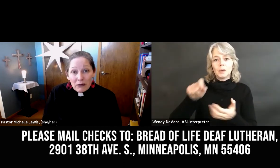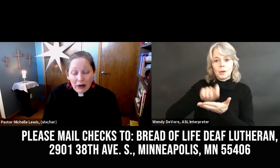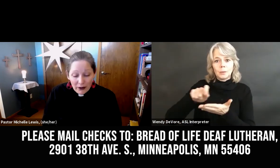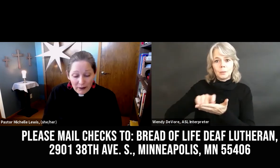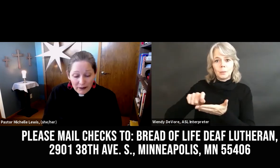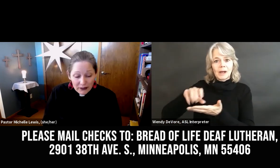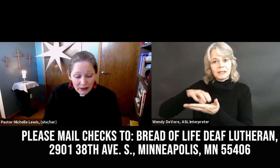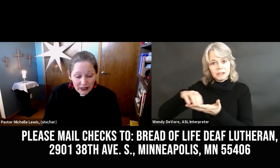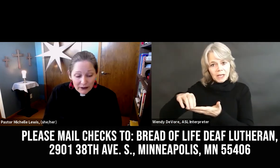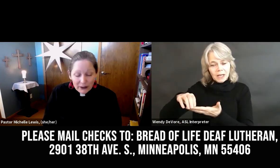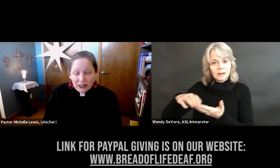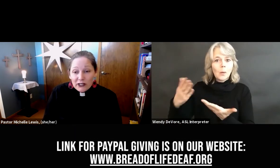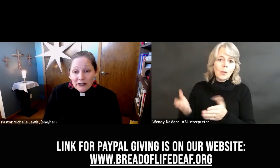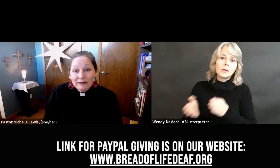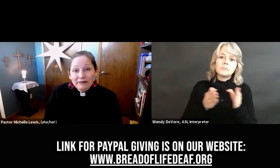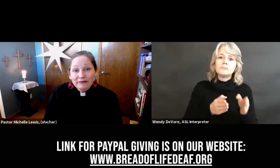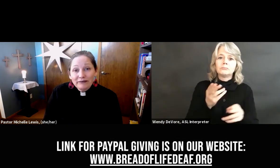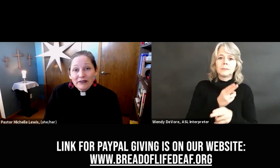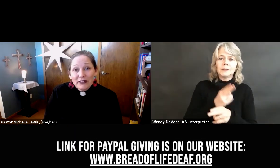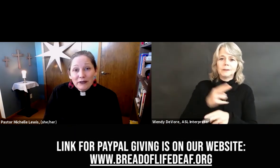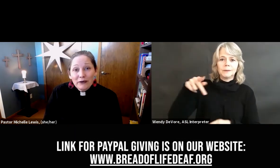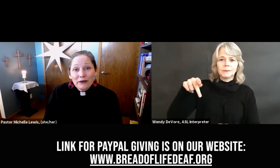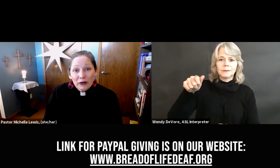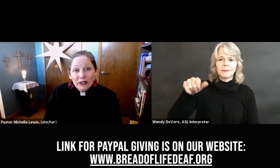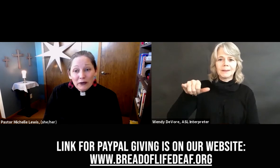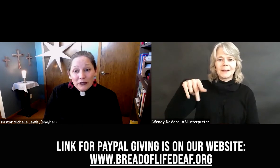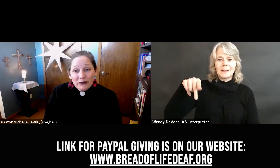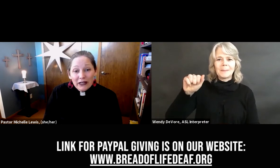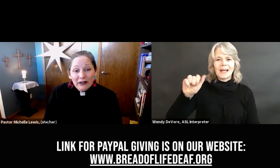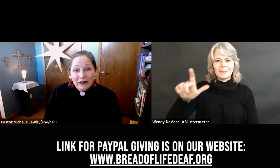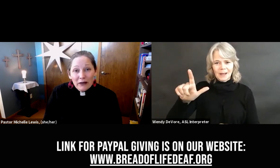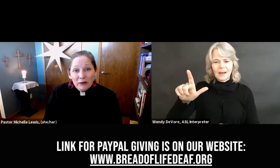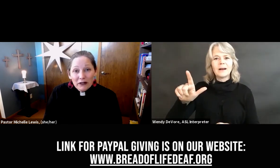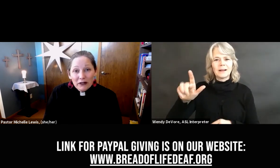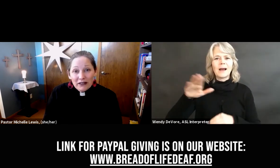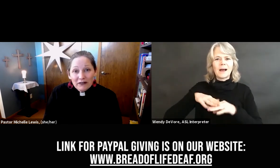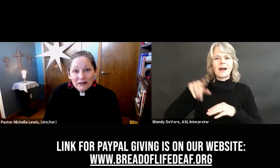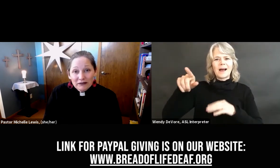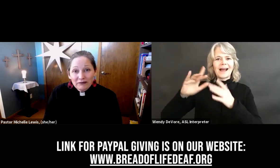PayPal to make a donation to the work that we're doing here at Bread of Life.